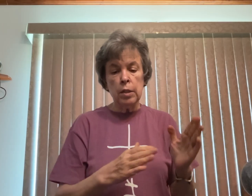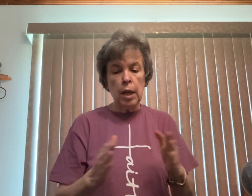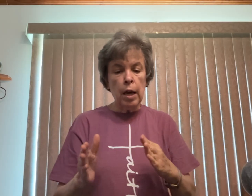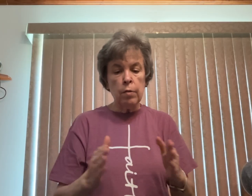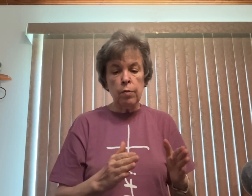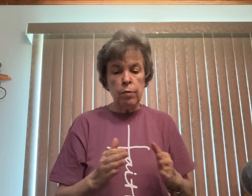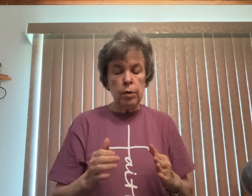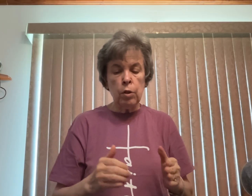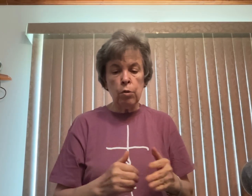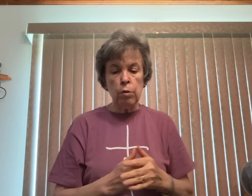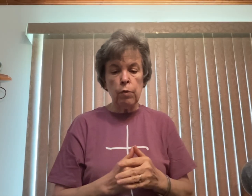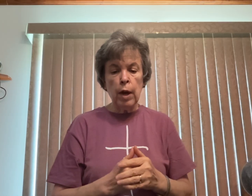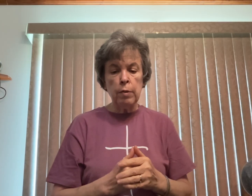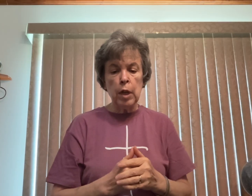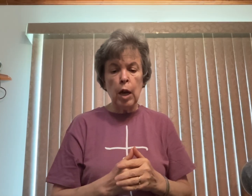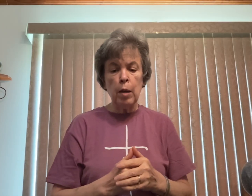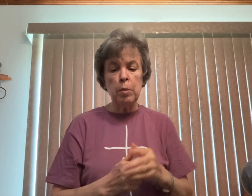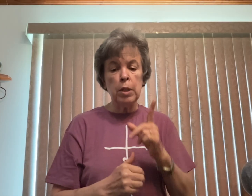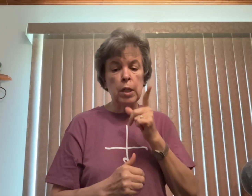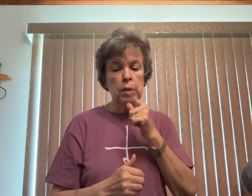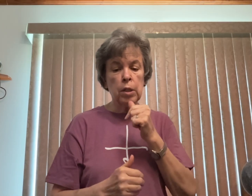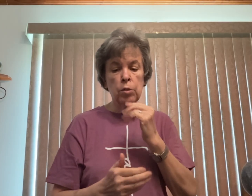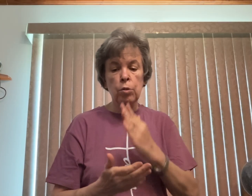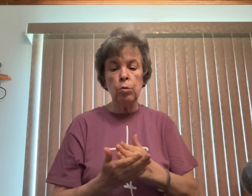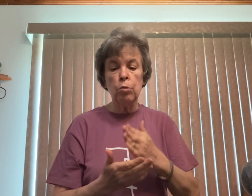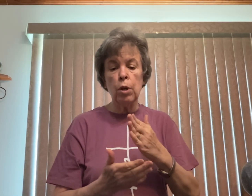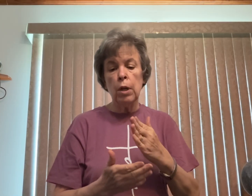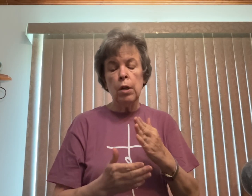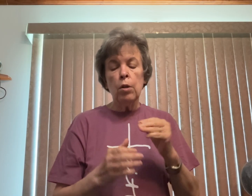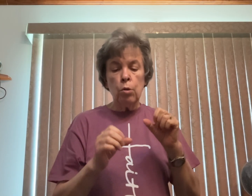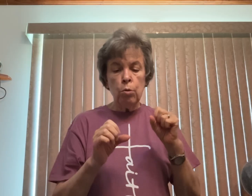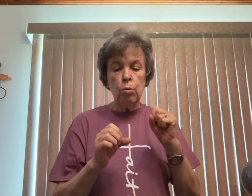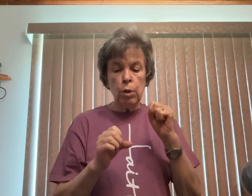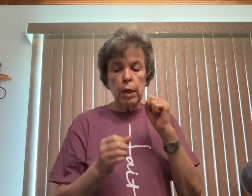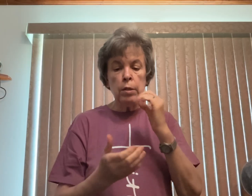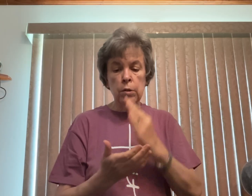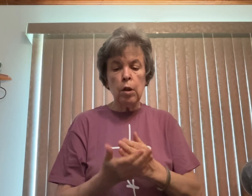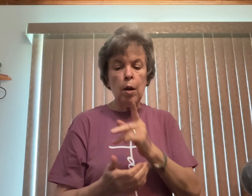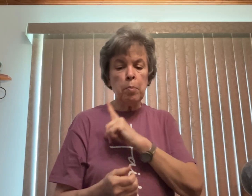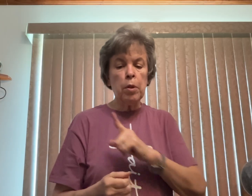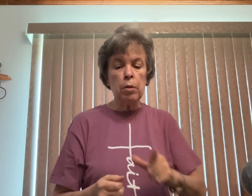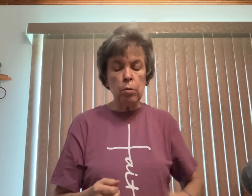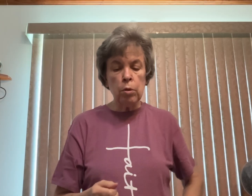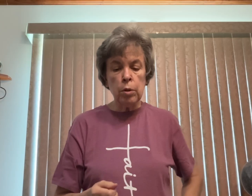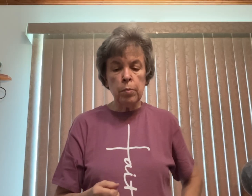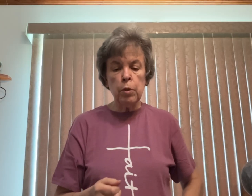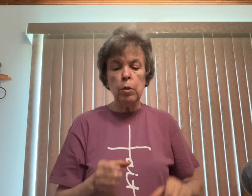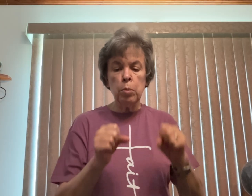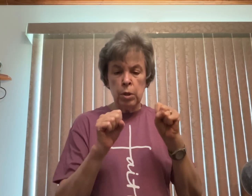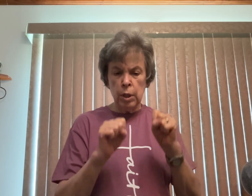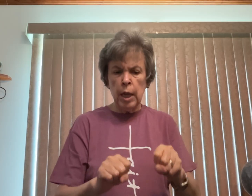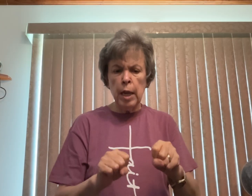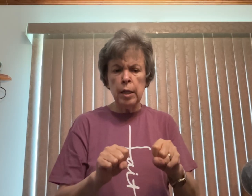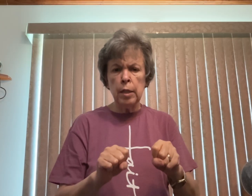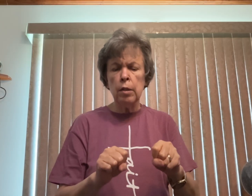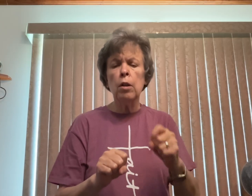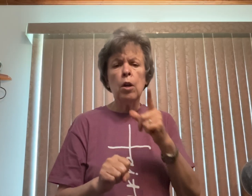that a total of 5 times, and then it says, who can stop the Lord? You can put the can in there,